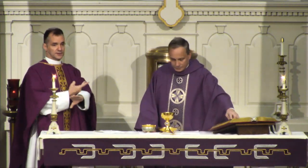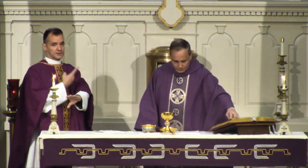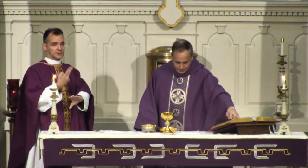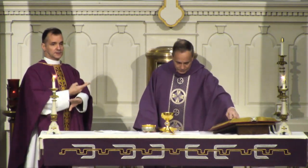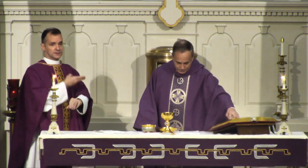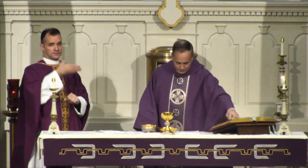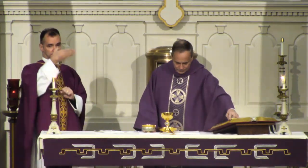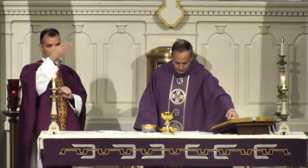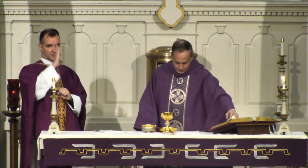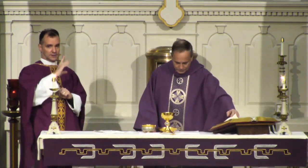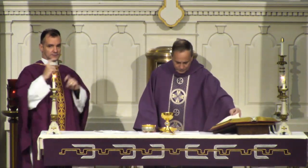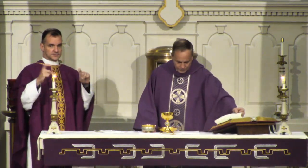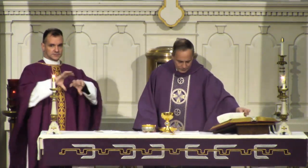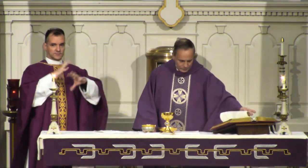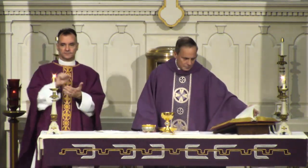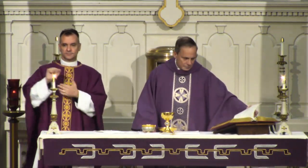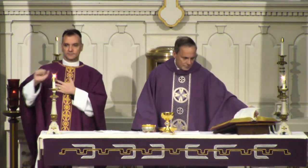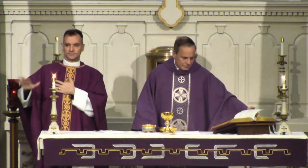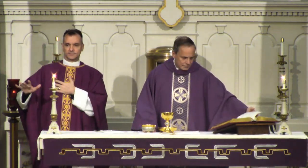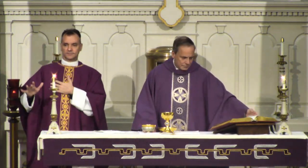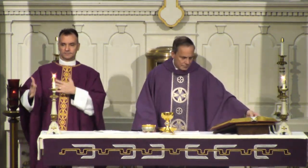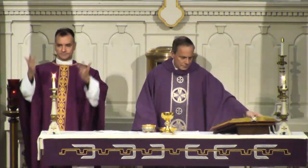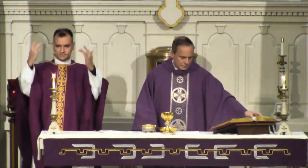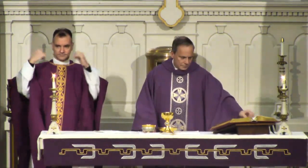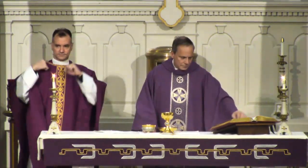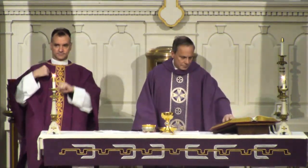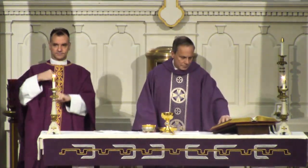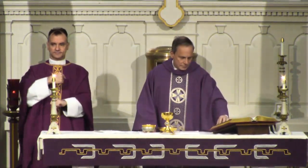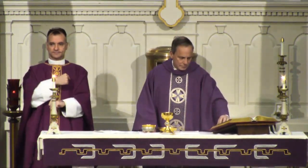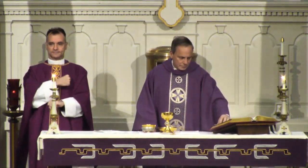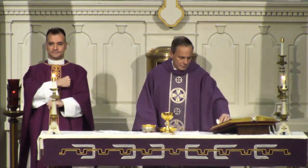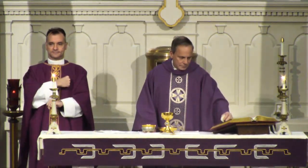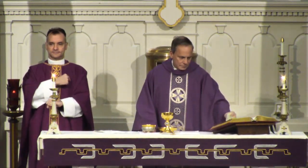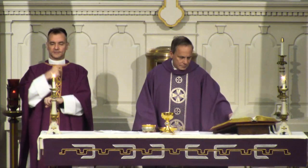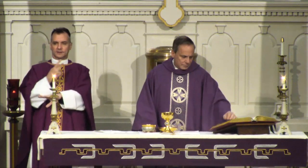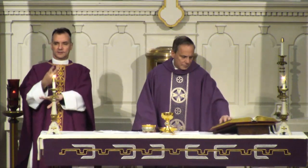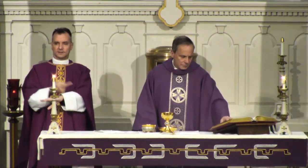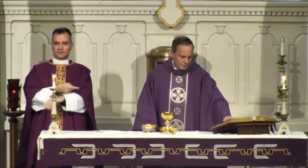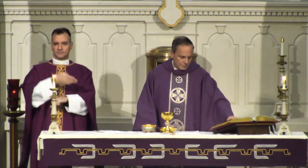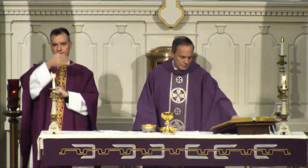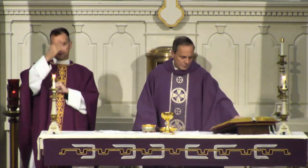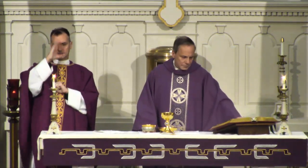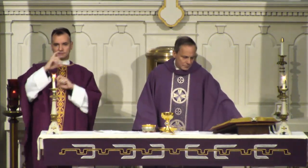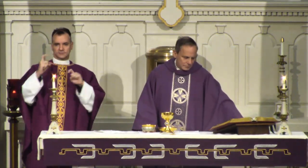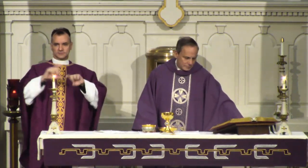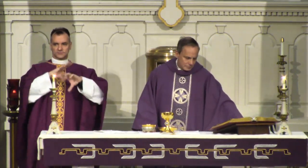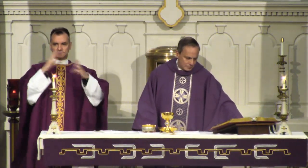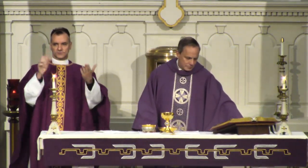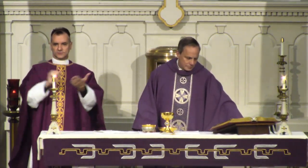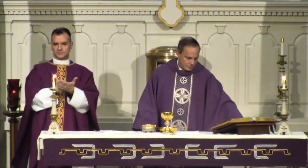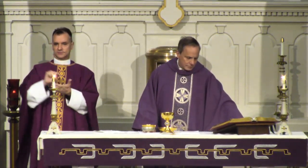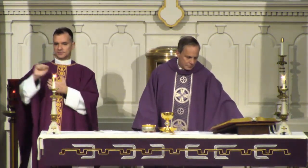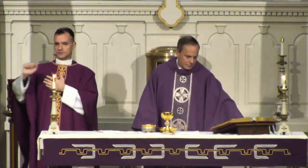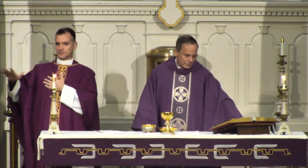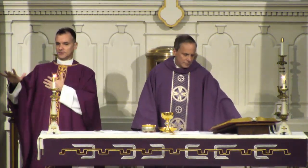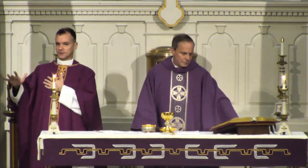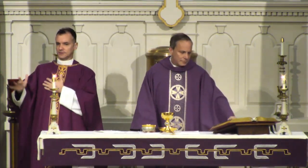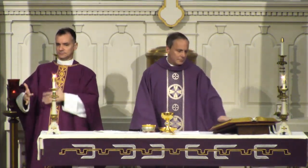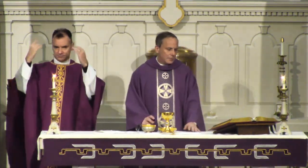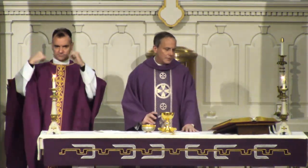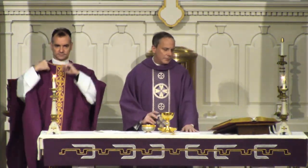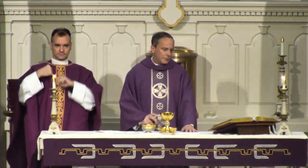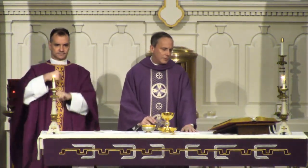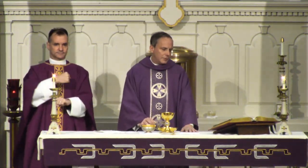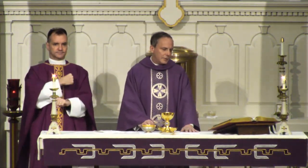Lamb of God, you take away the sins of the world, have mercy on us. Lamb of God, you take away the sins of the world,